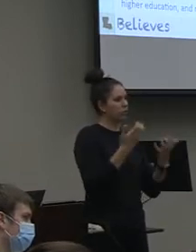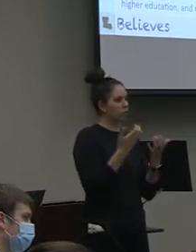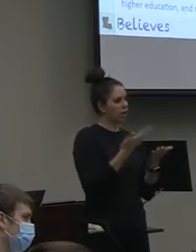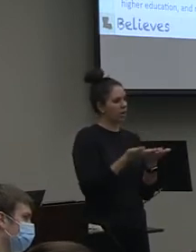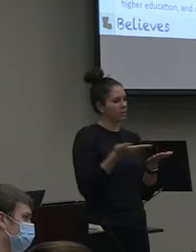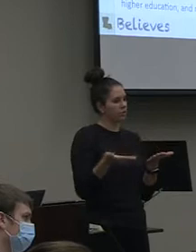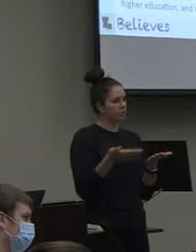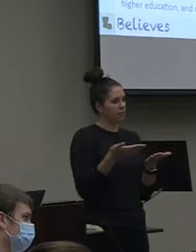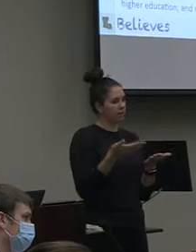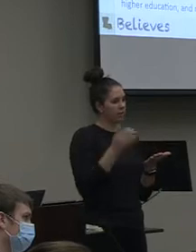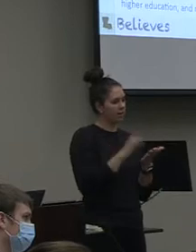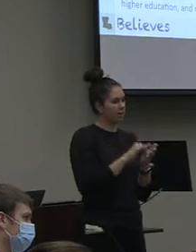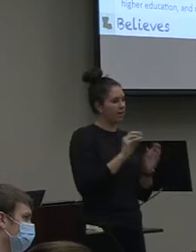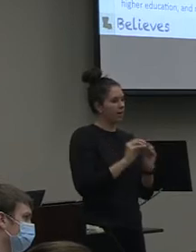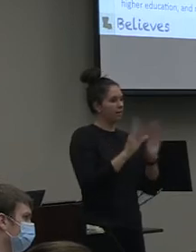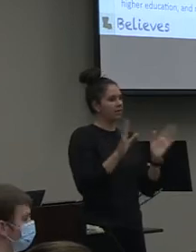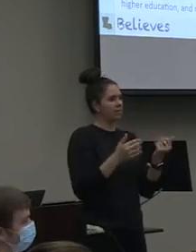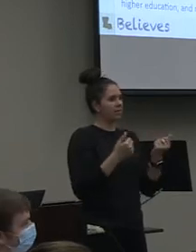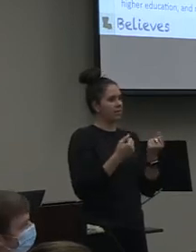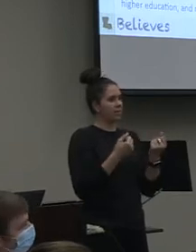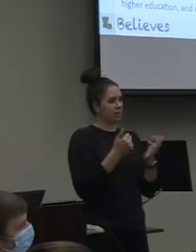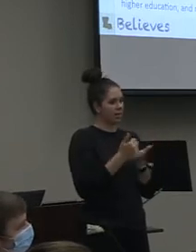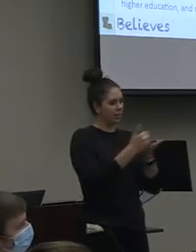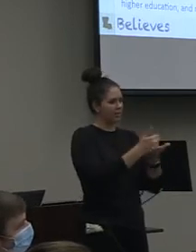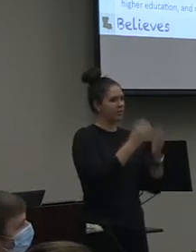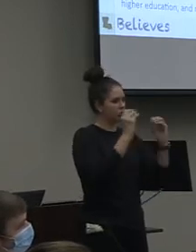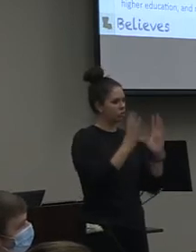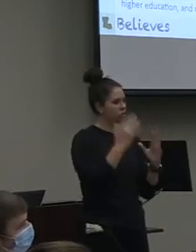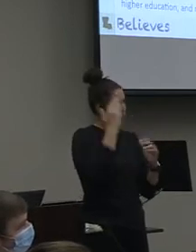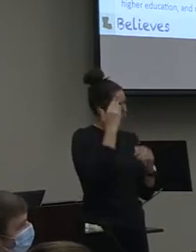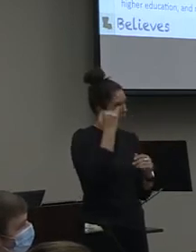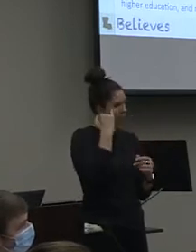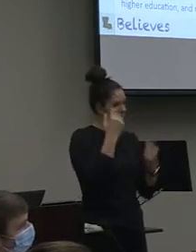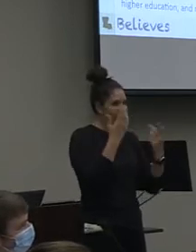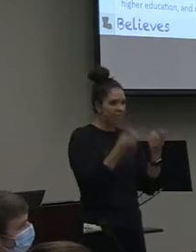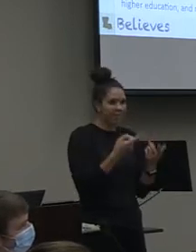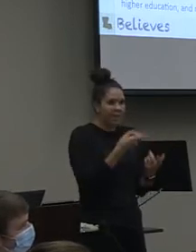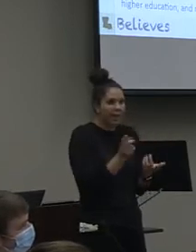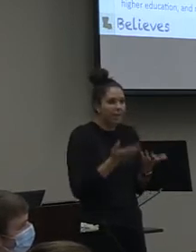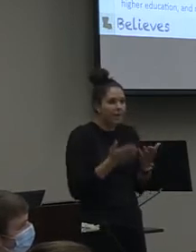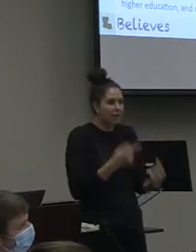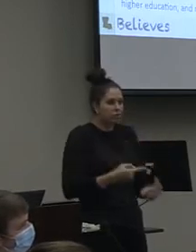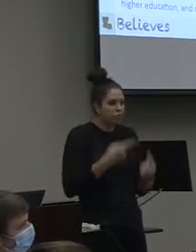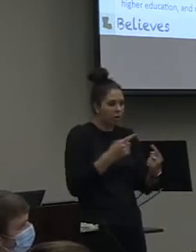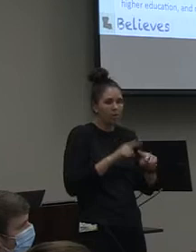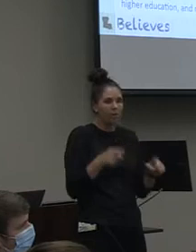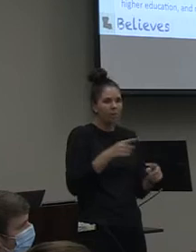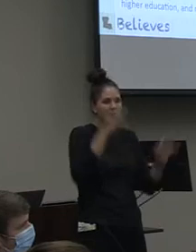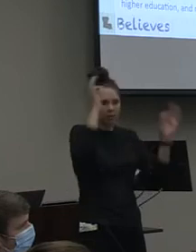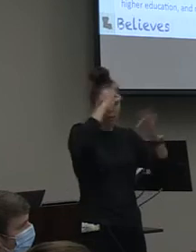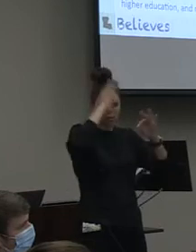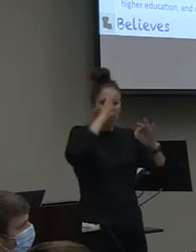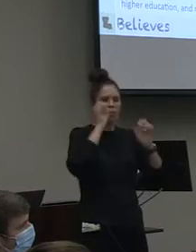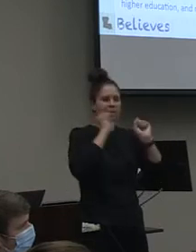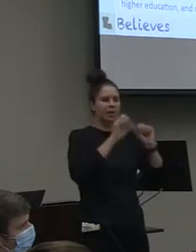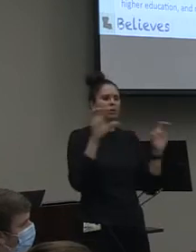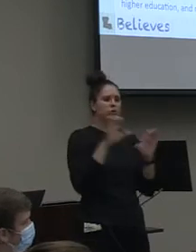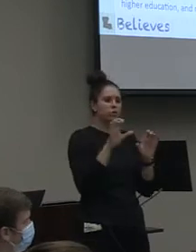that obviously helps teachers know whether they might be struggling and they don't know, and that then you could do targeted